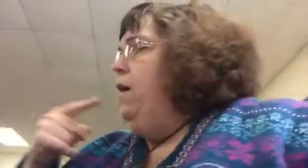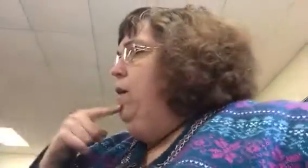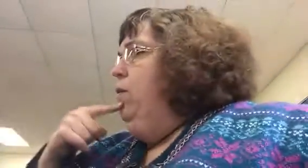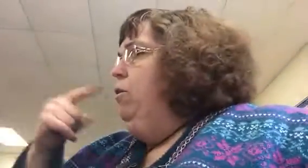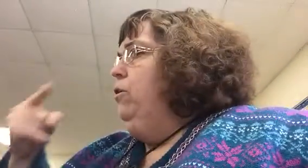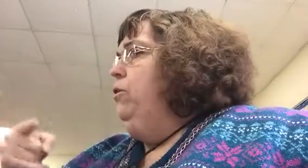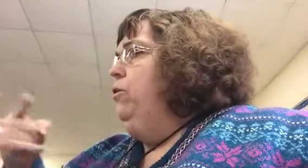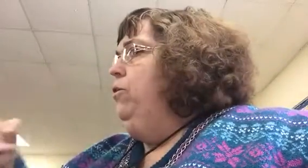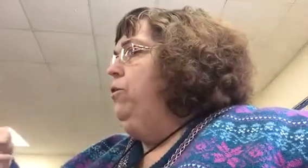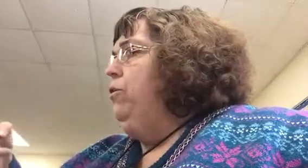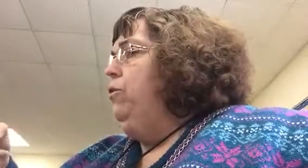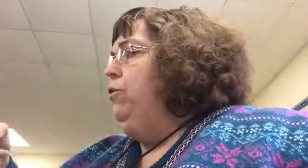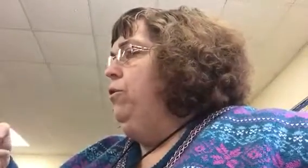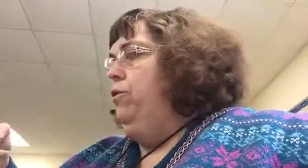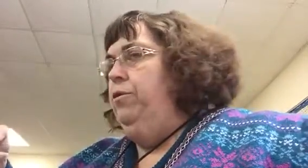side.